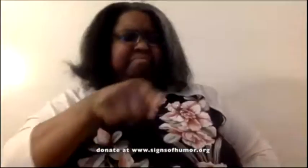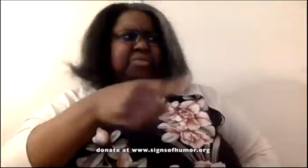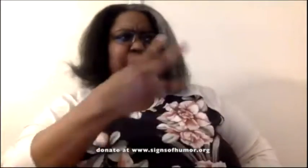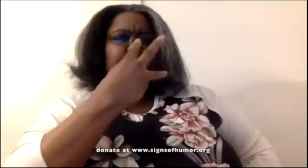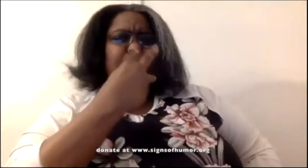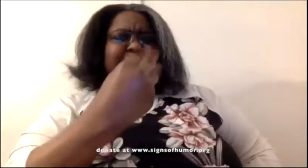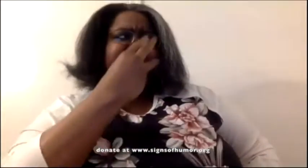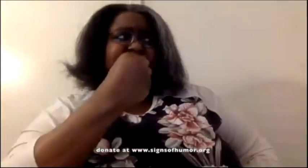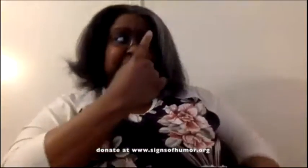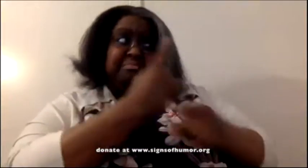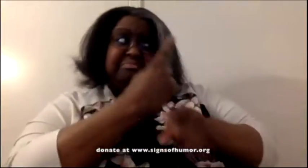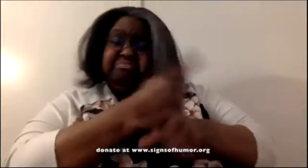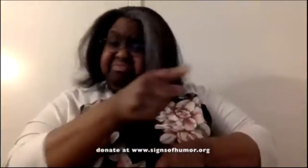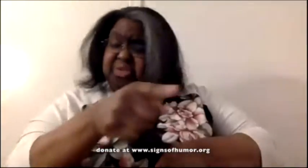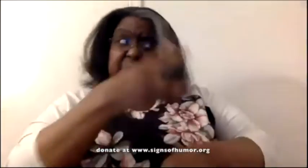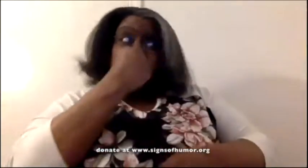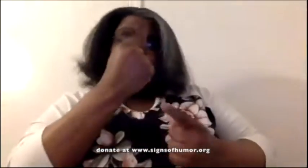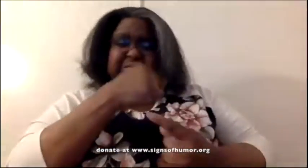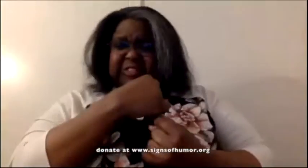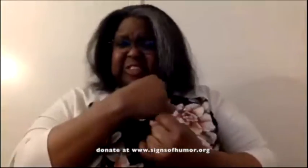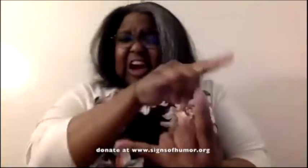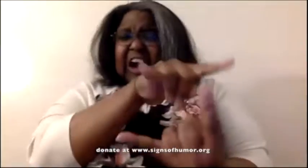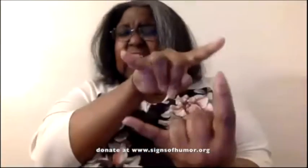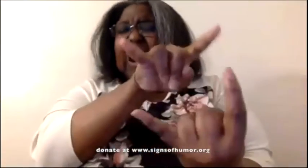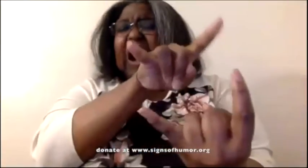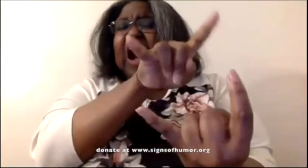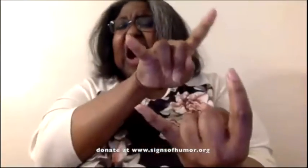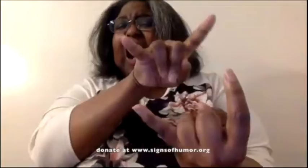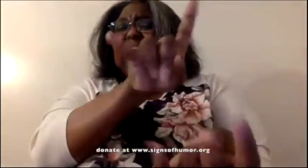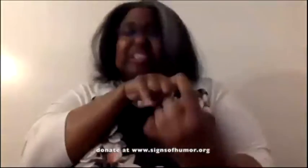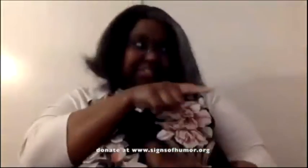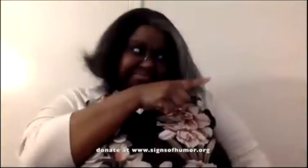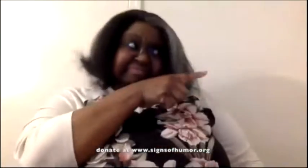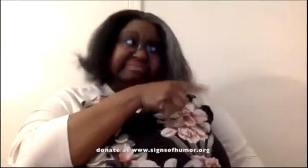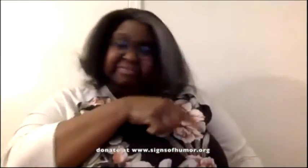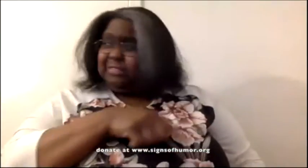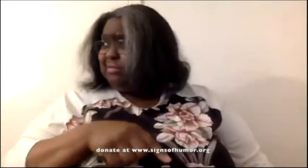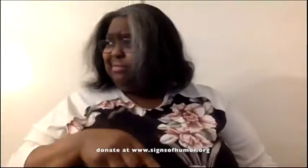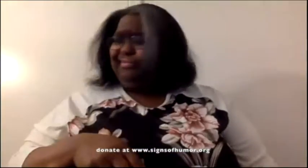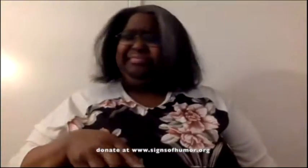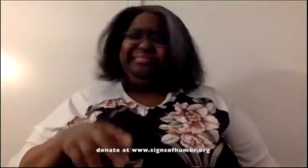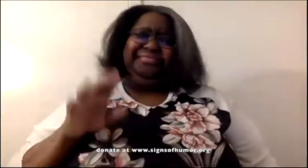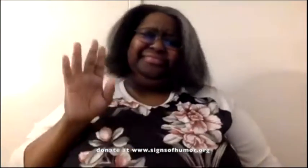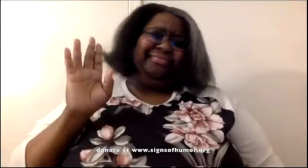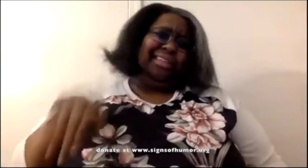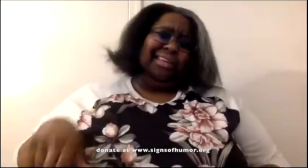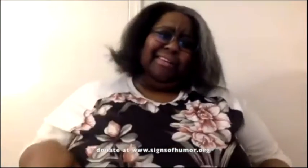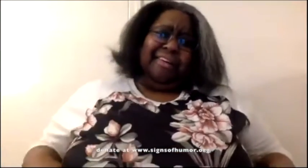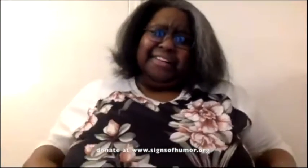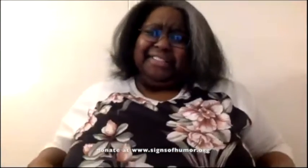tracks. He goes, hey, those are wolf tracks. Those are really ferocious. You don't want to mess with the wolves.